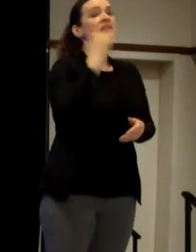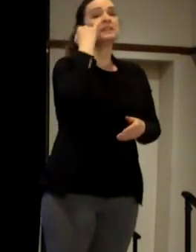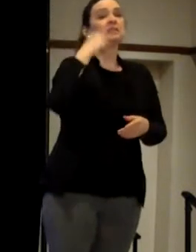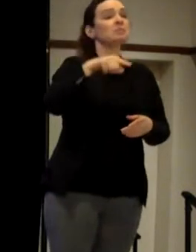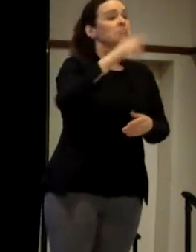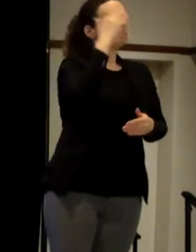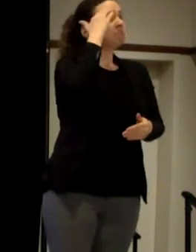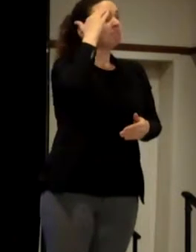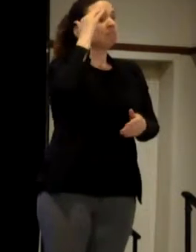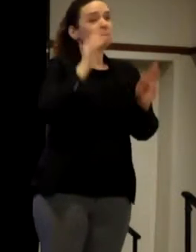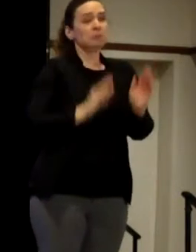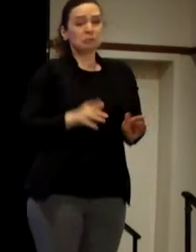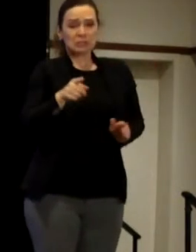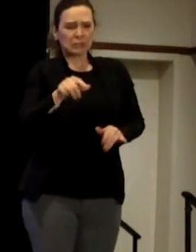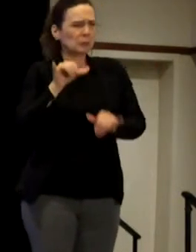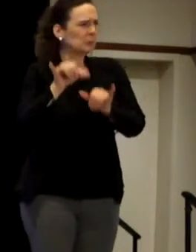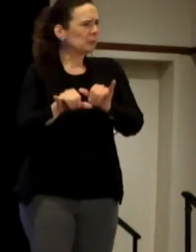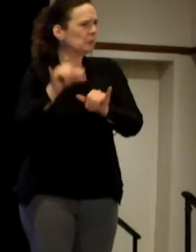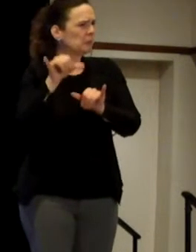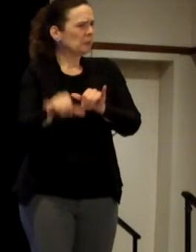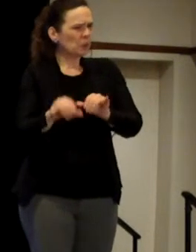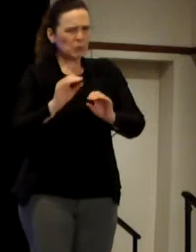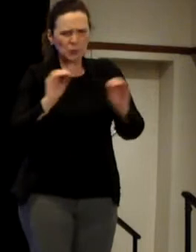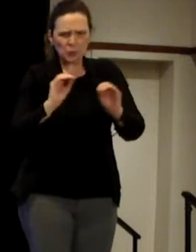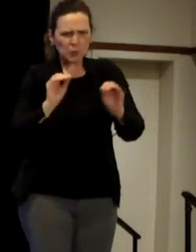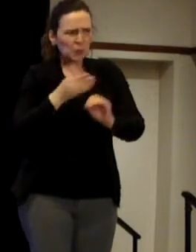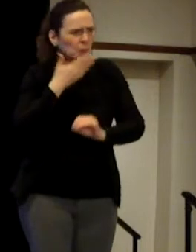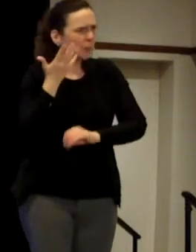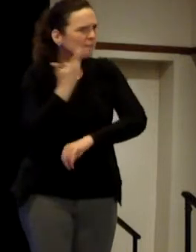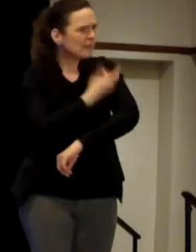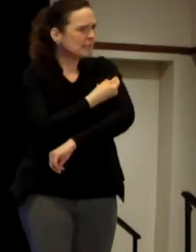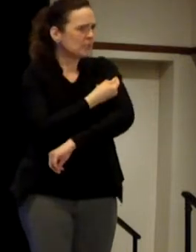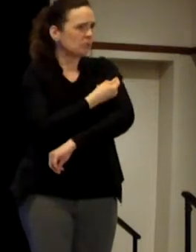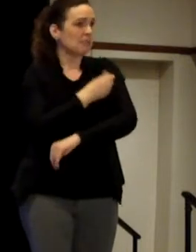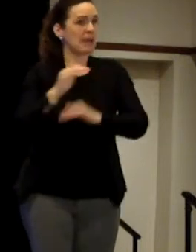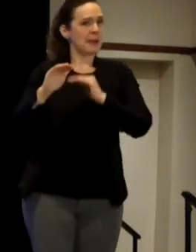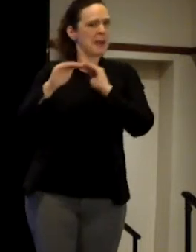you want to have them vaccinated, email us at